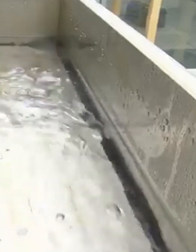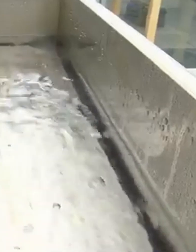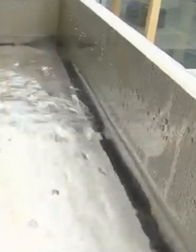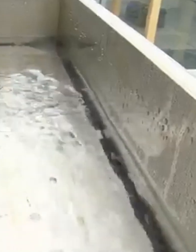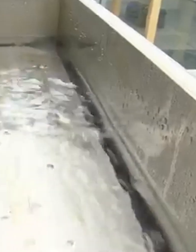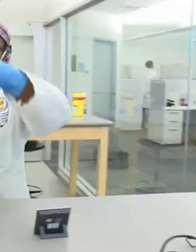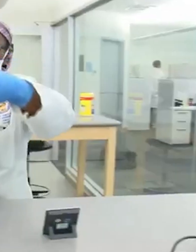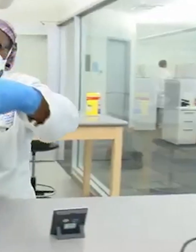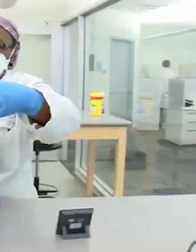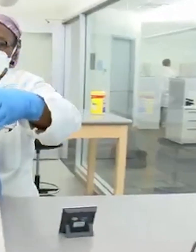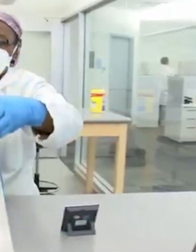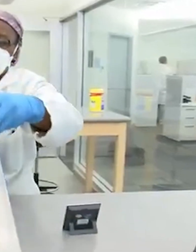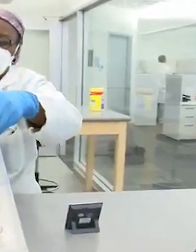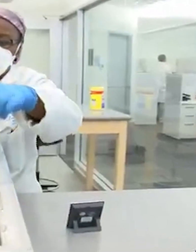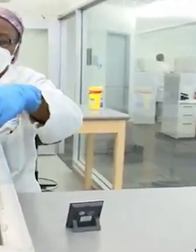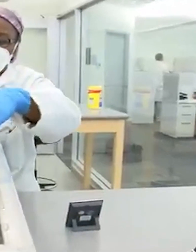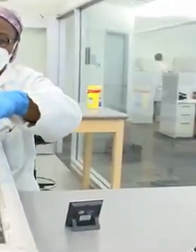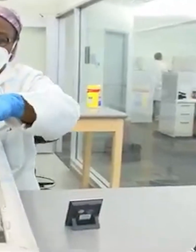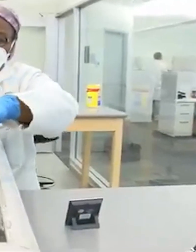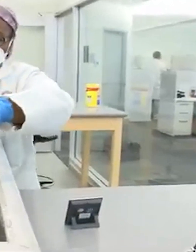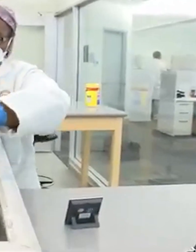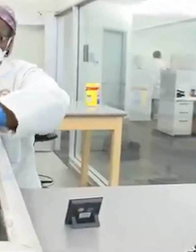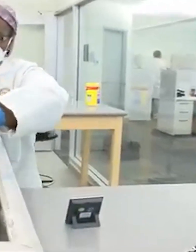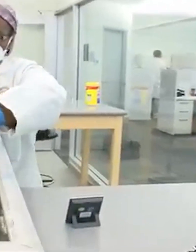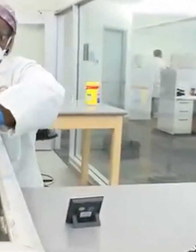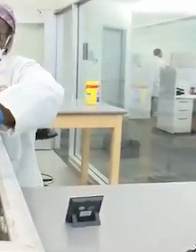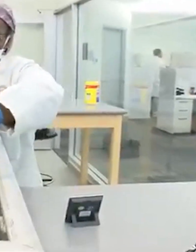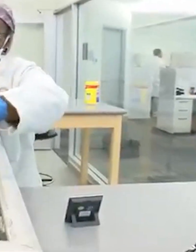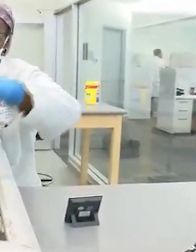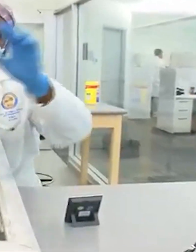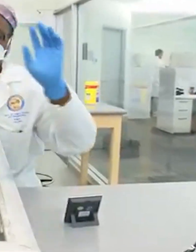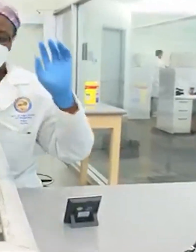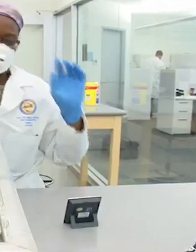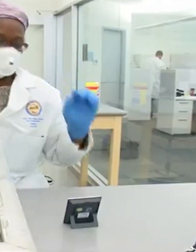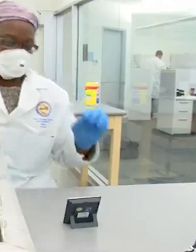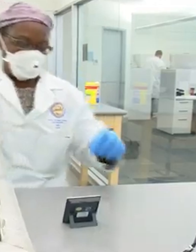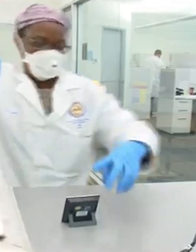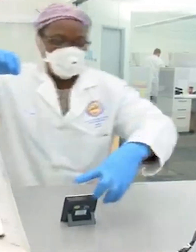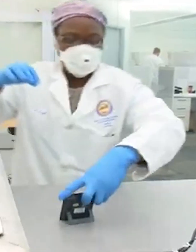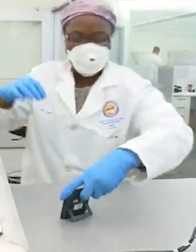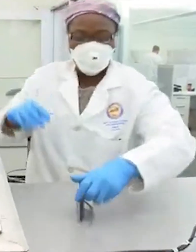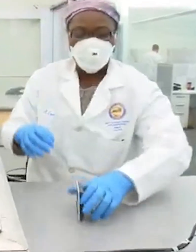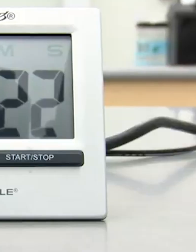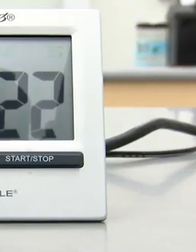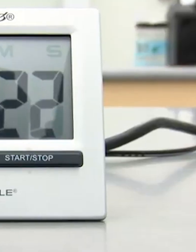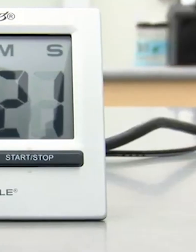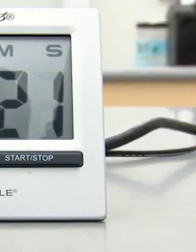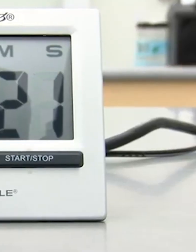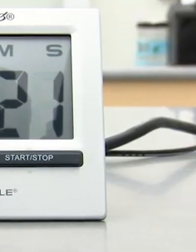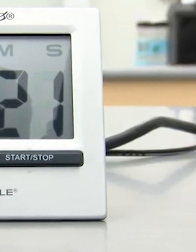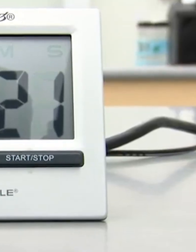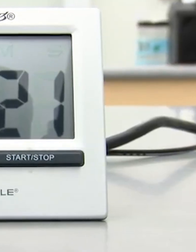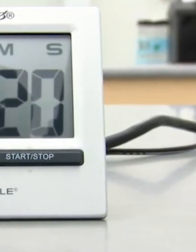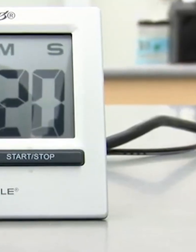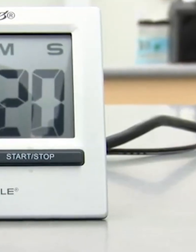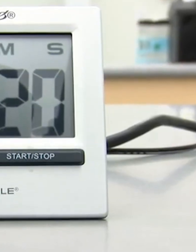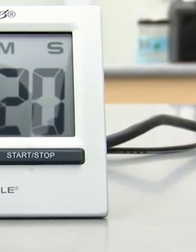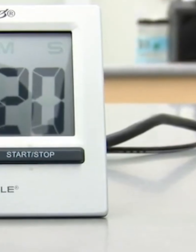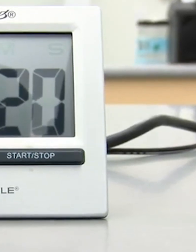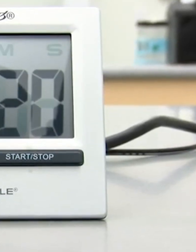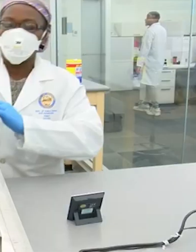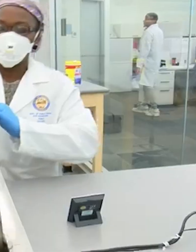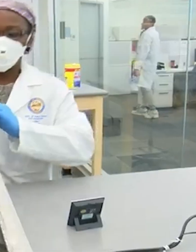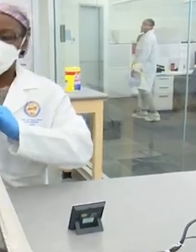positive, but those test sample results will not be available until sometime around